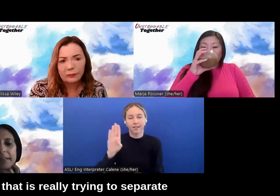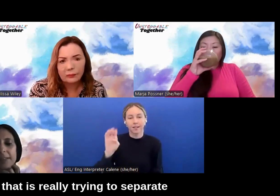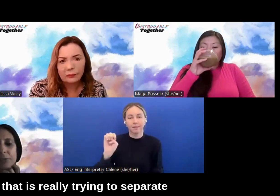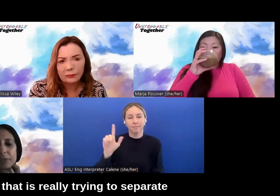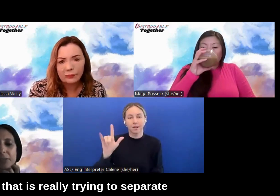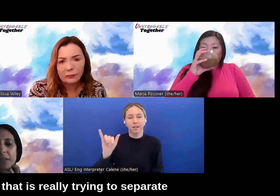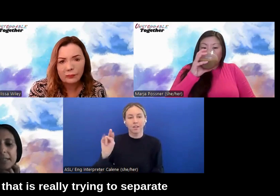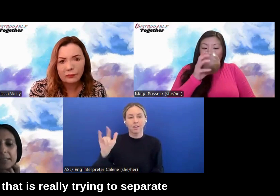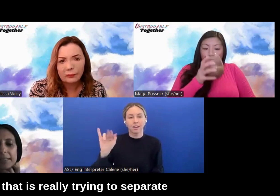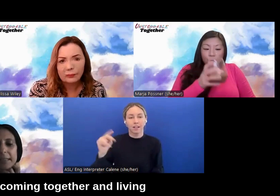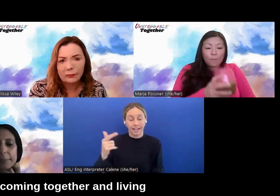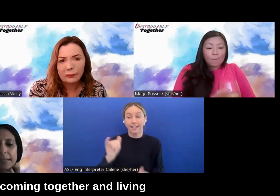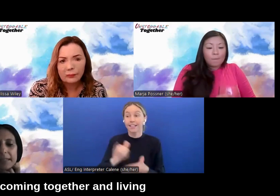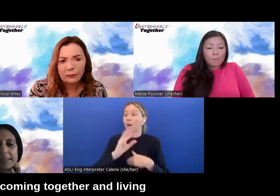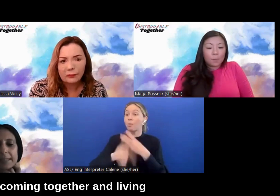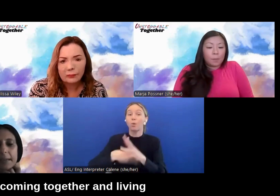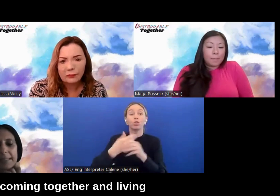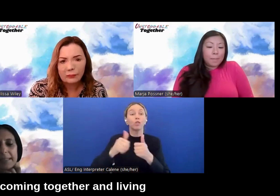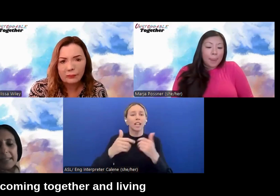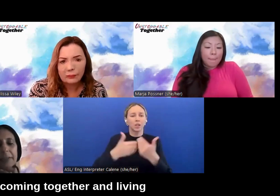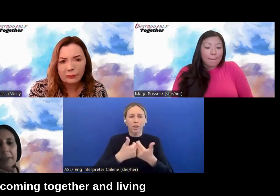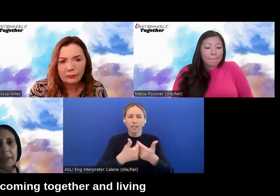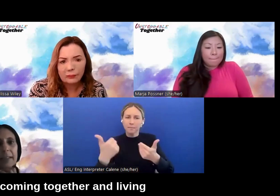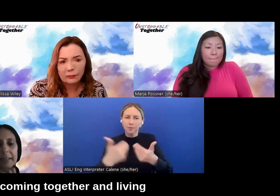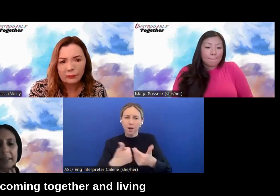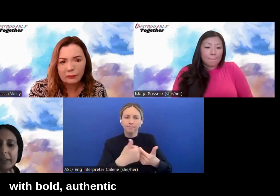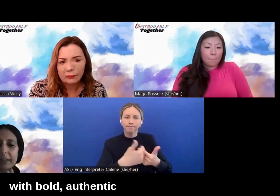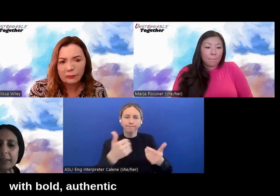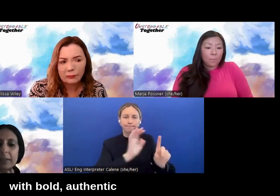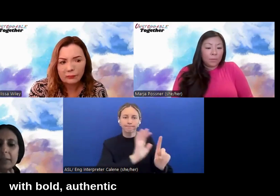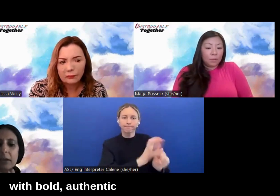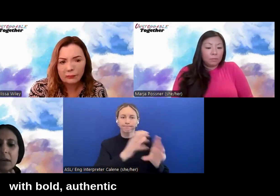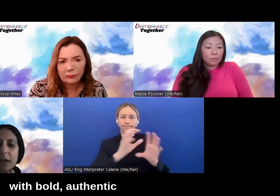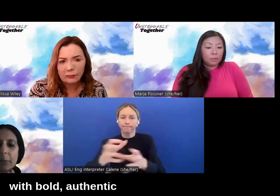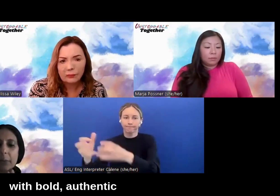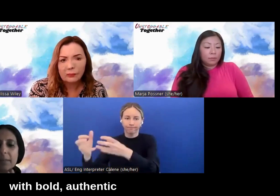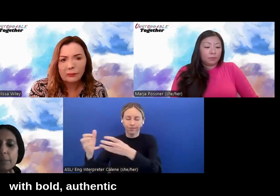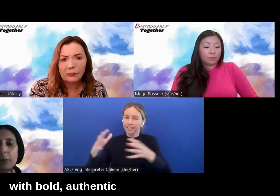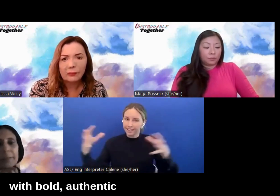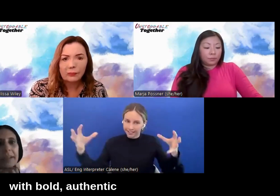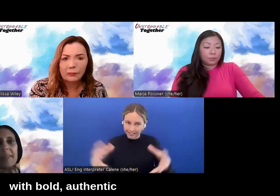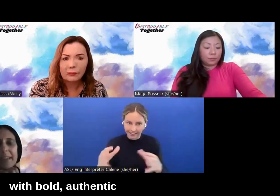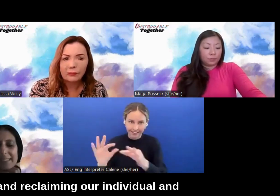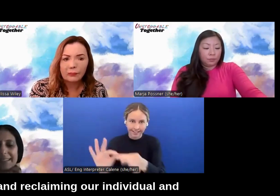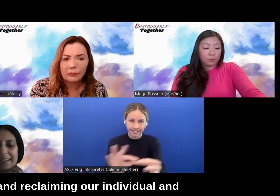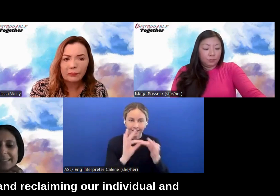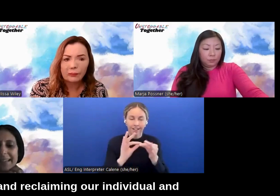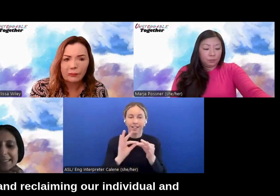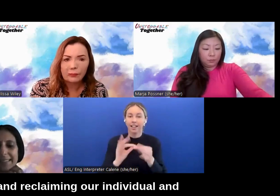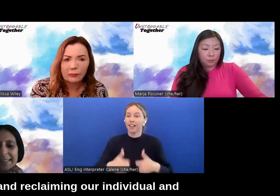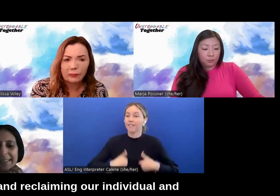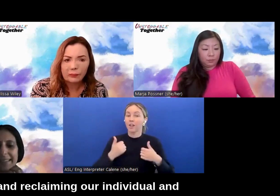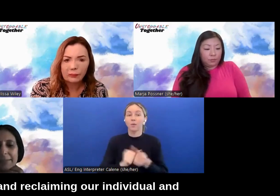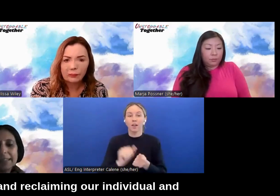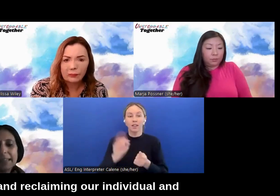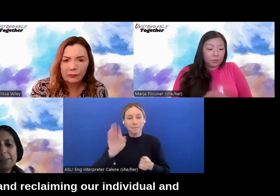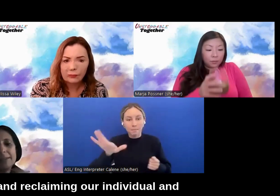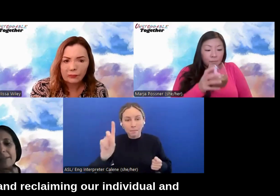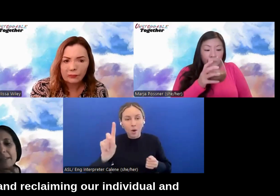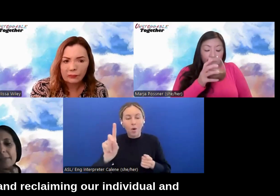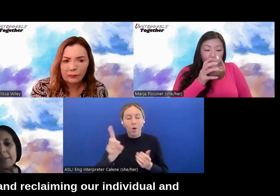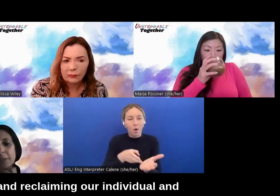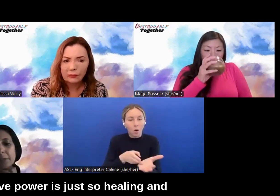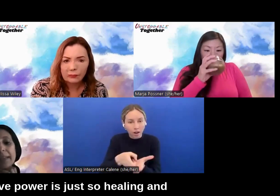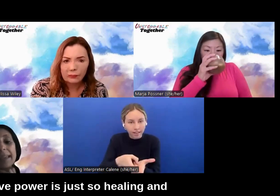world that is really trying to separate us, coming together and living with bold, authentic audacity and reclaiming